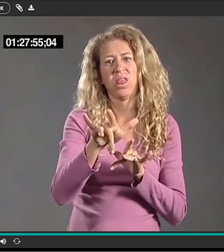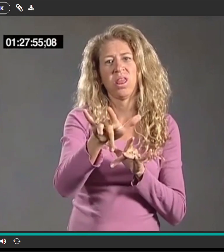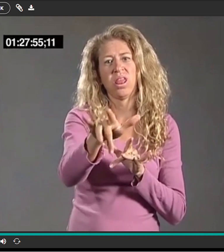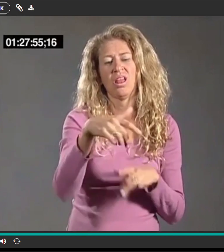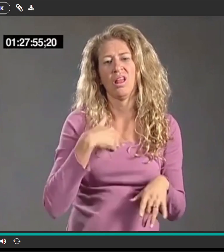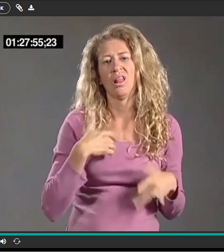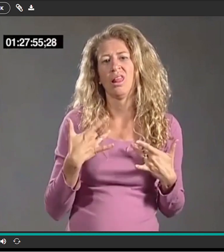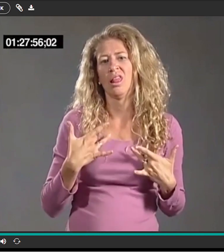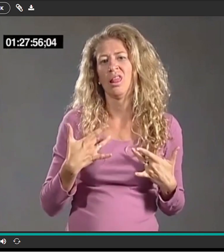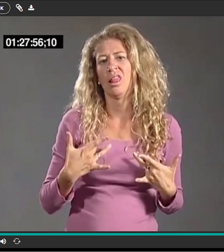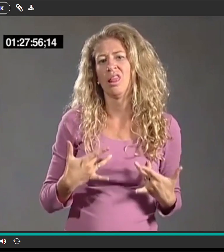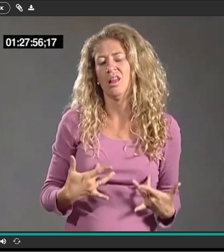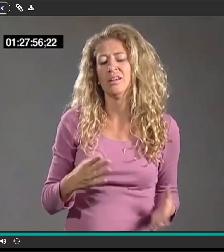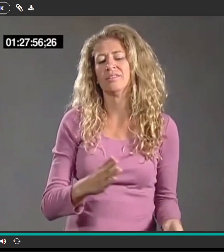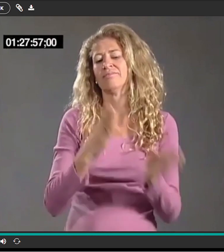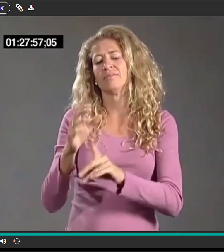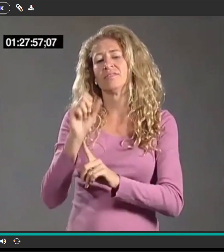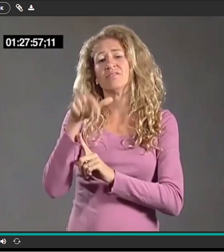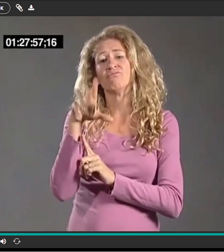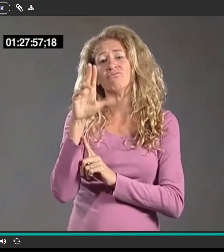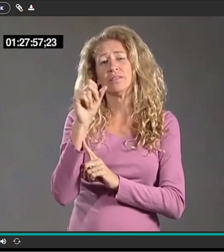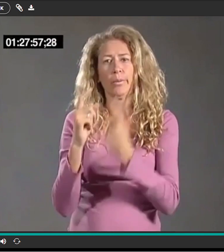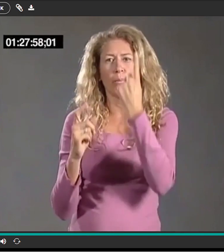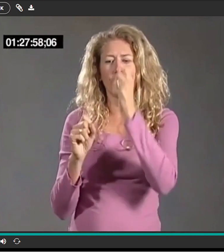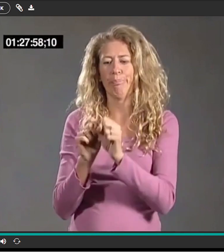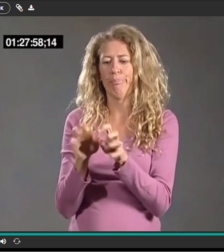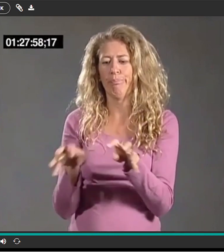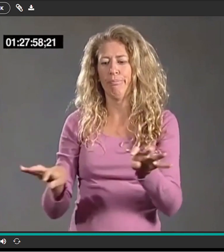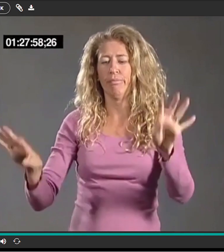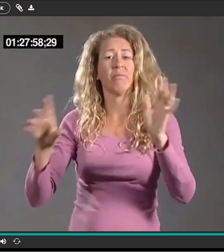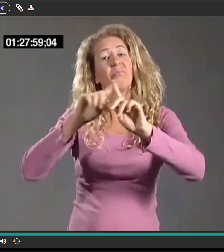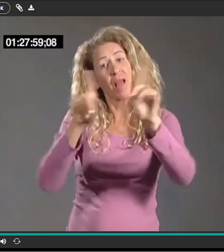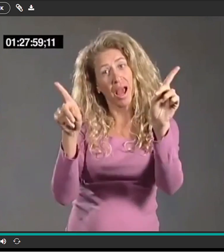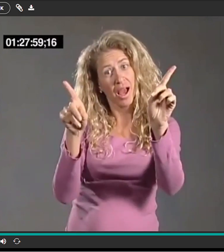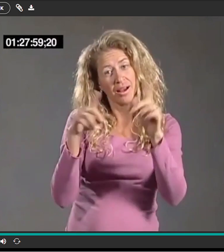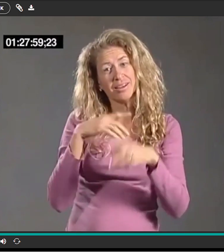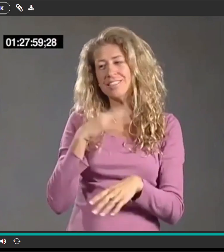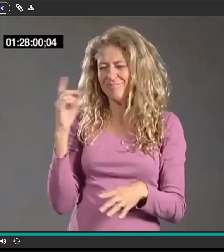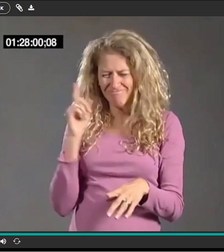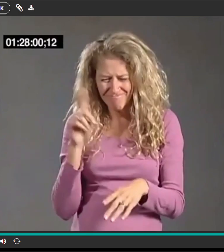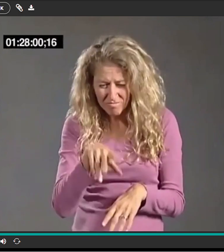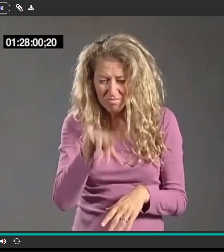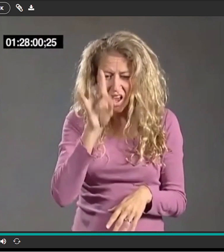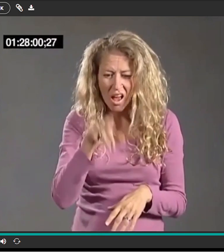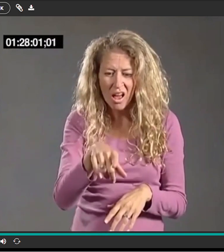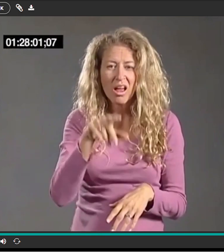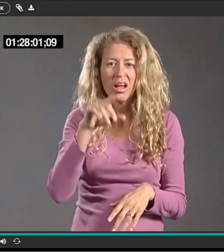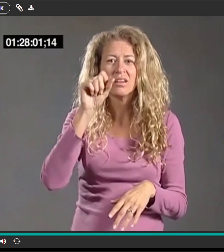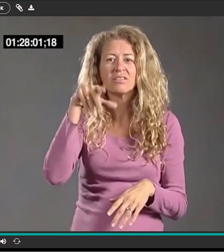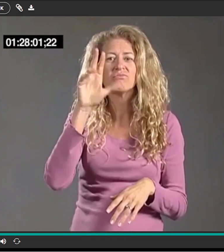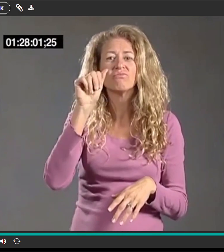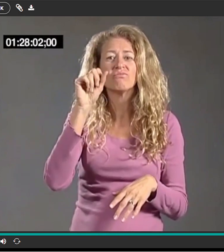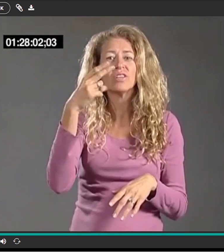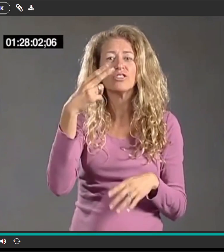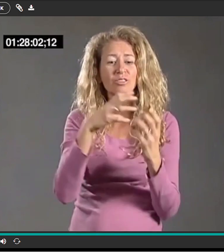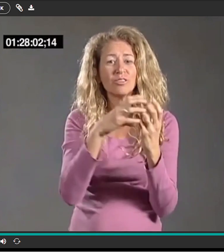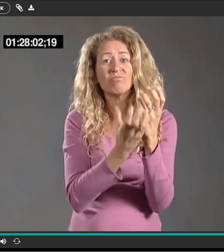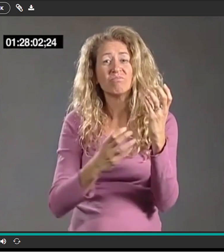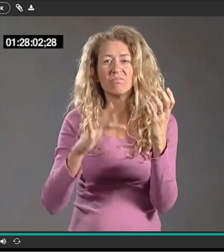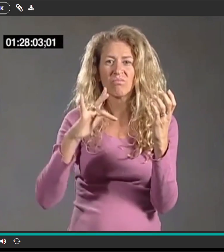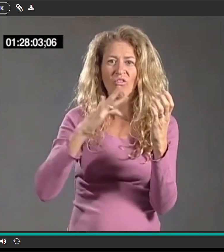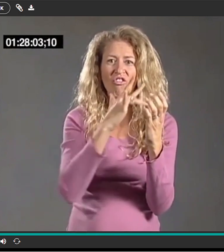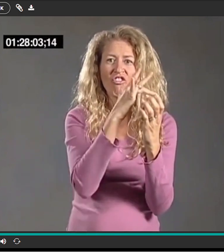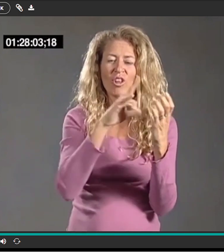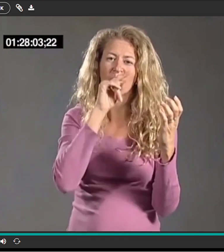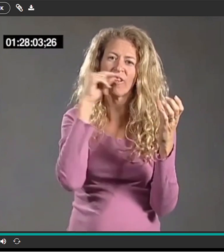much. We had some spinach too, which was great, but not a single red pepper grew. And the squash, it